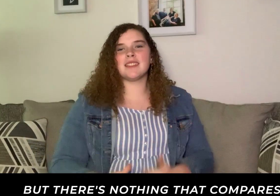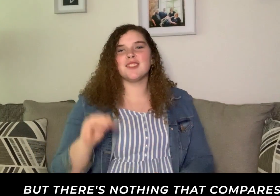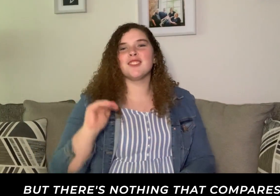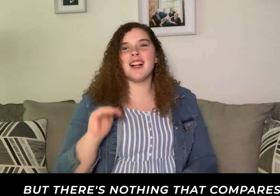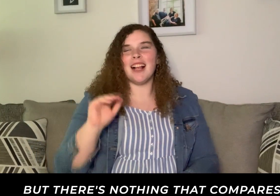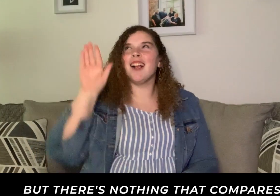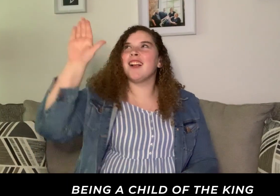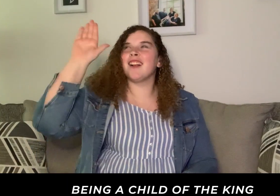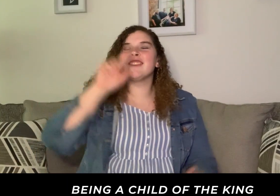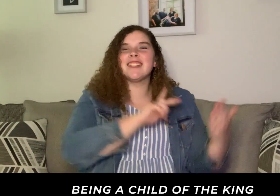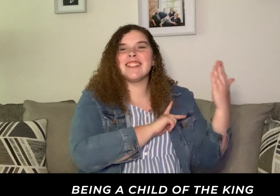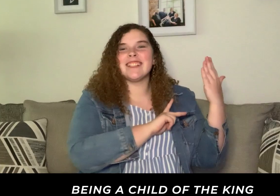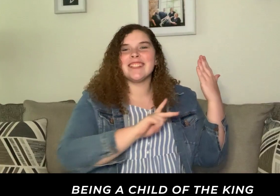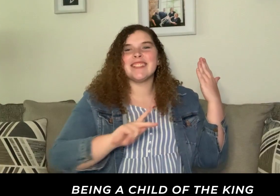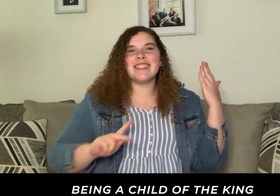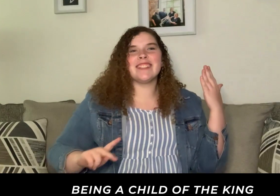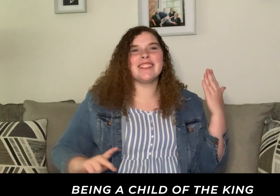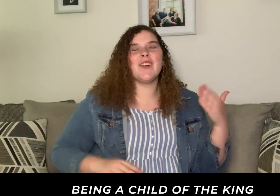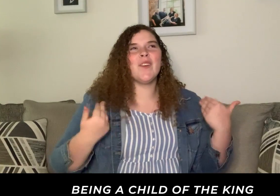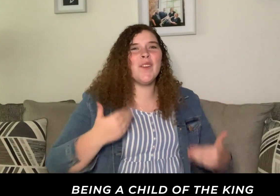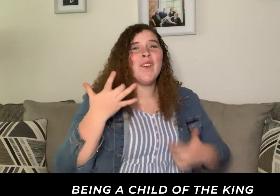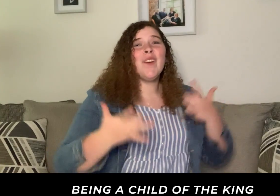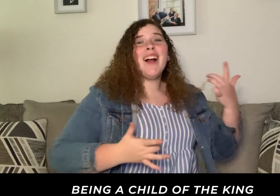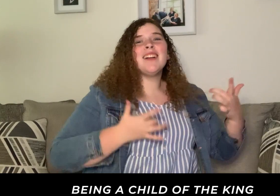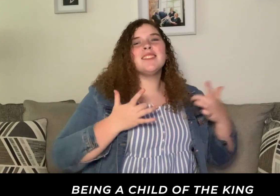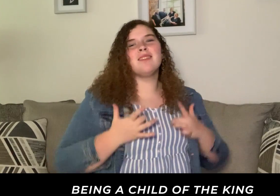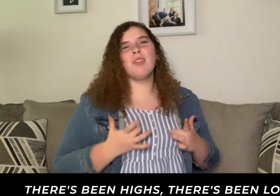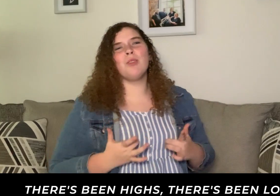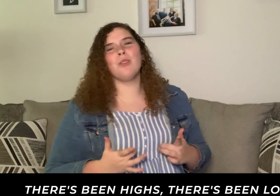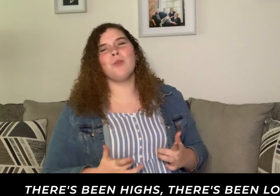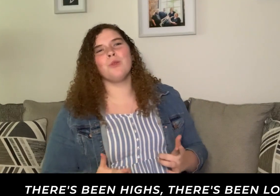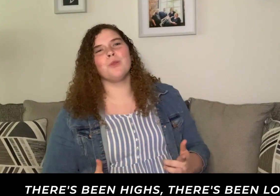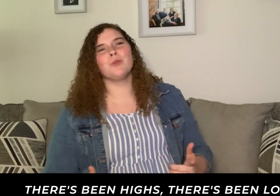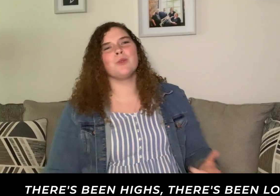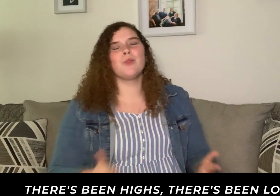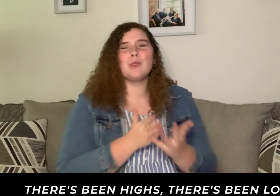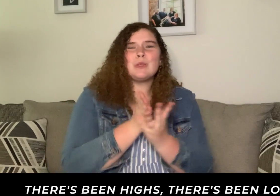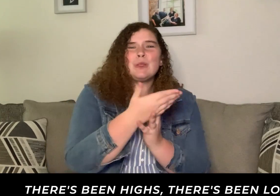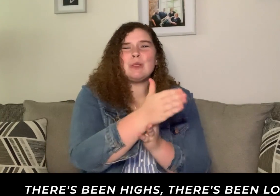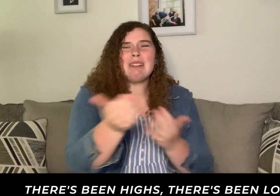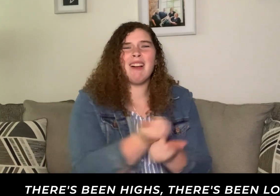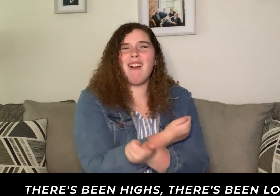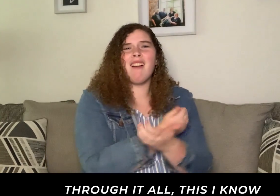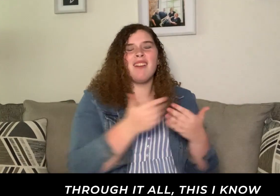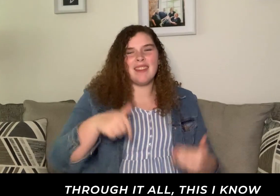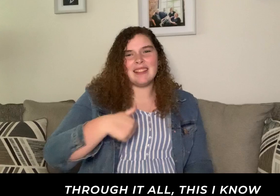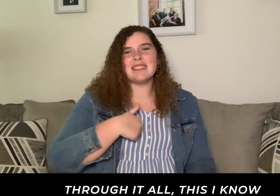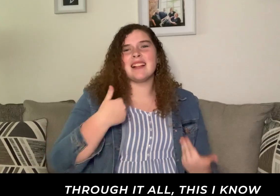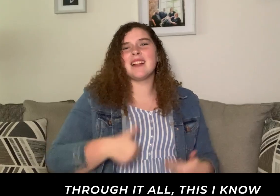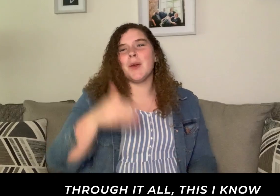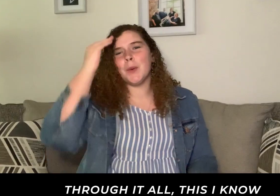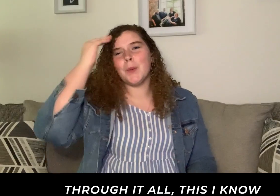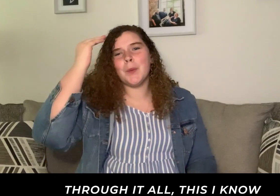compares to being a child of the king There's been highs, there's been lows Through